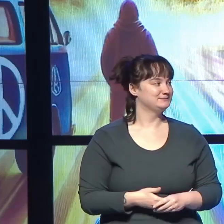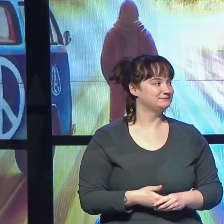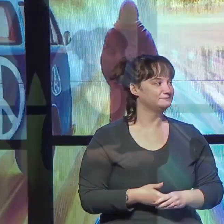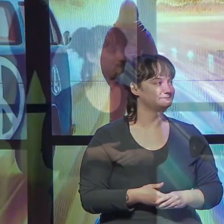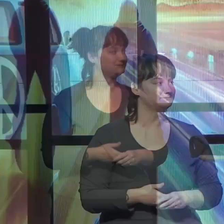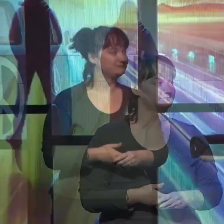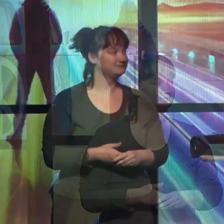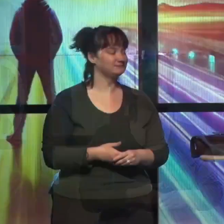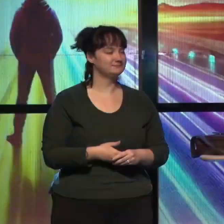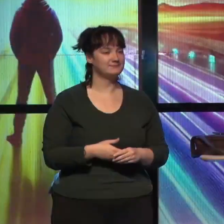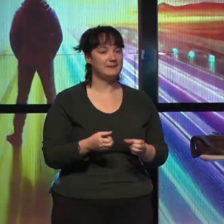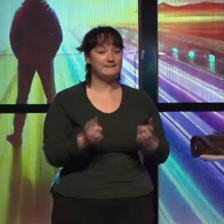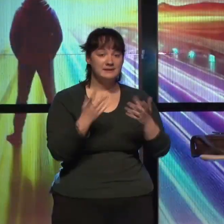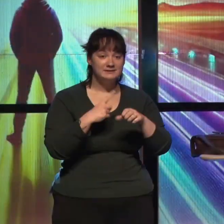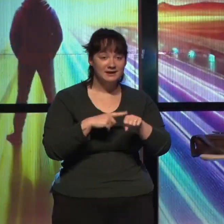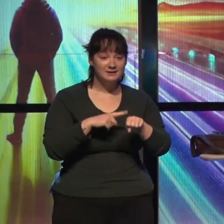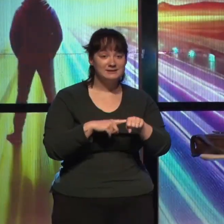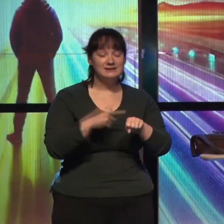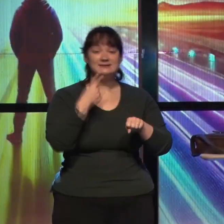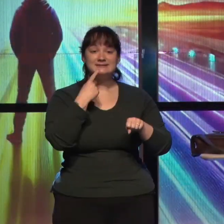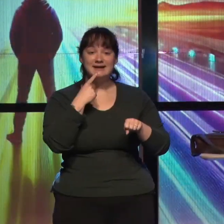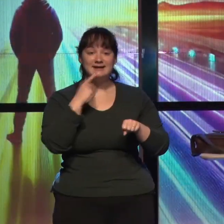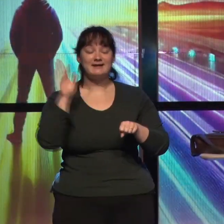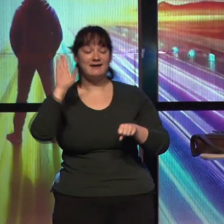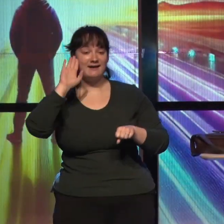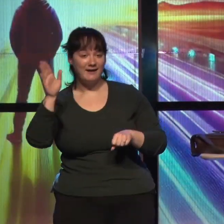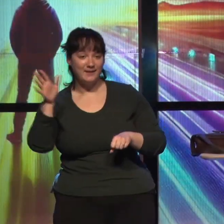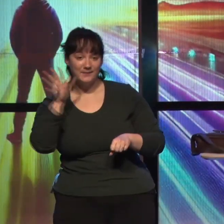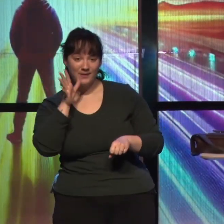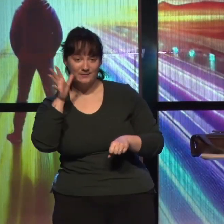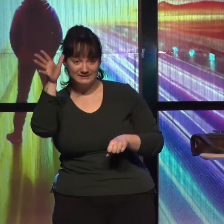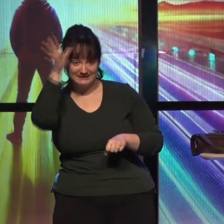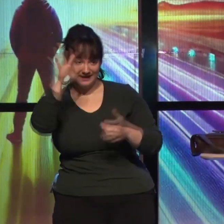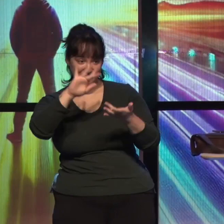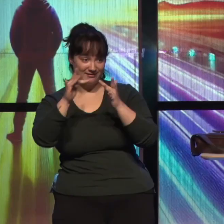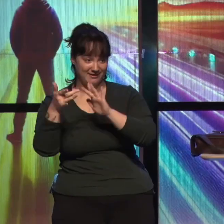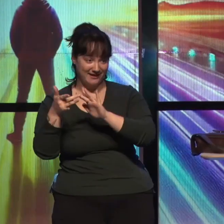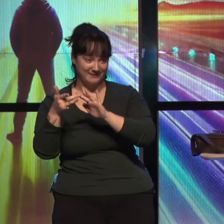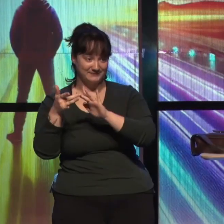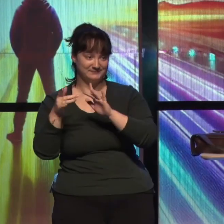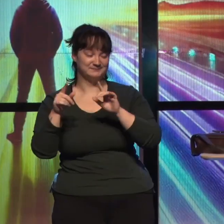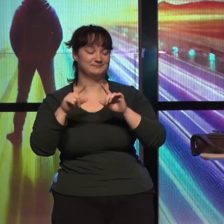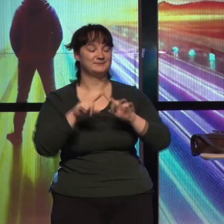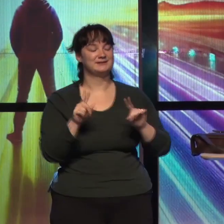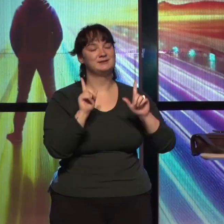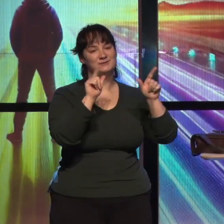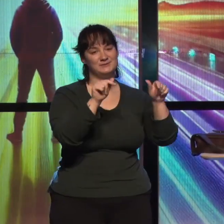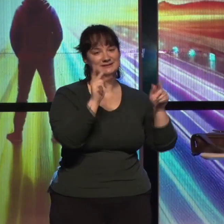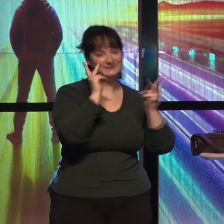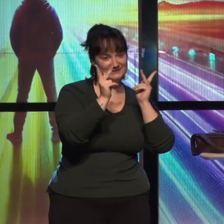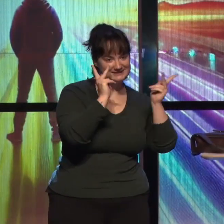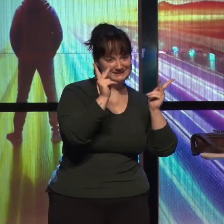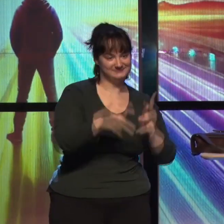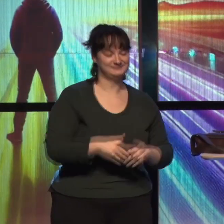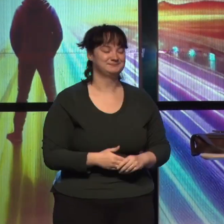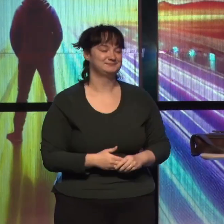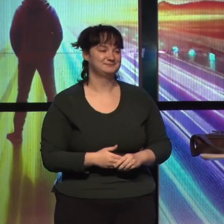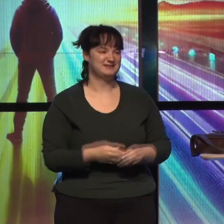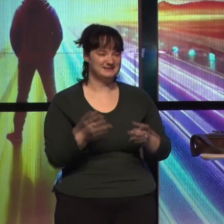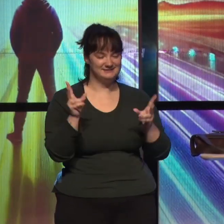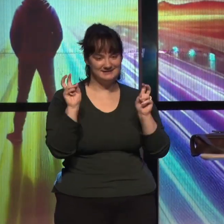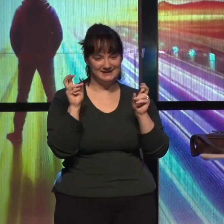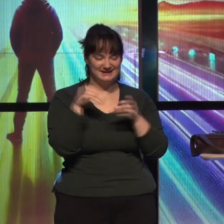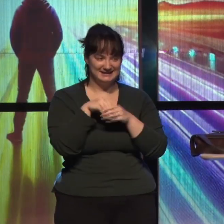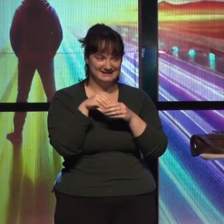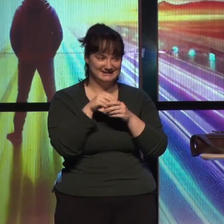everyone, and he'll greet his mom and dad who are in the UK. And so he's back visiting, so we thought we'd have some fun. So if you're a guest, little inside joke. Sorry about that.